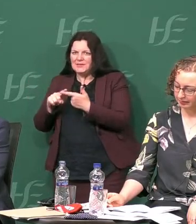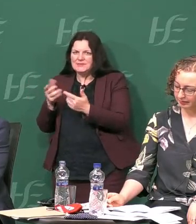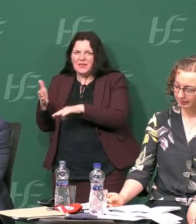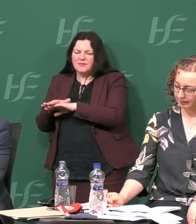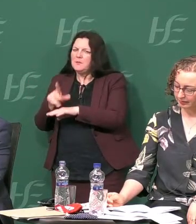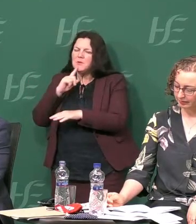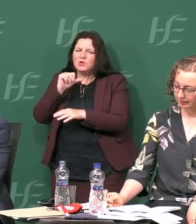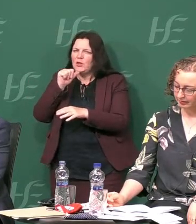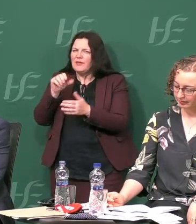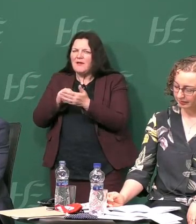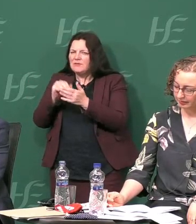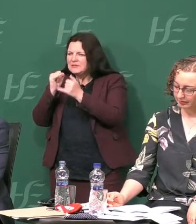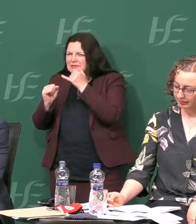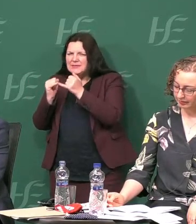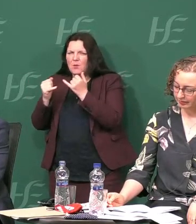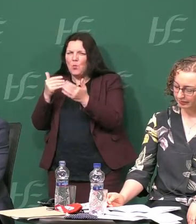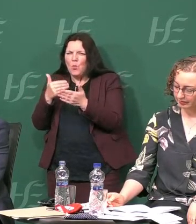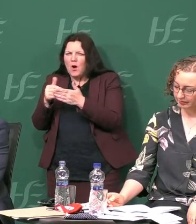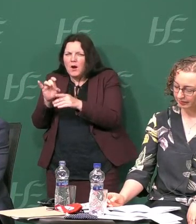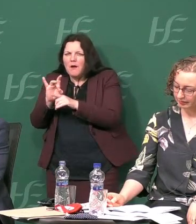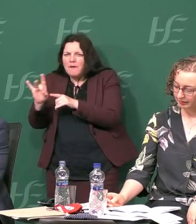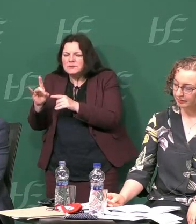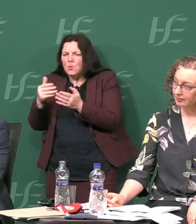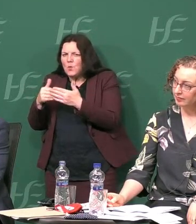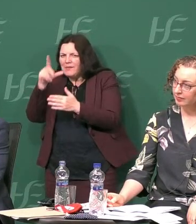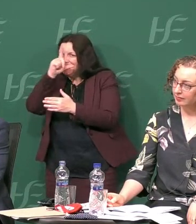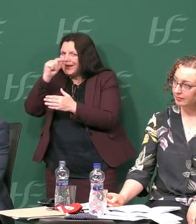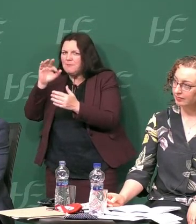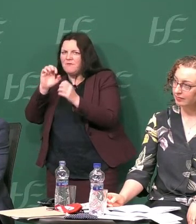I don't have a breakdown between vaccine types.